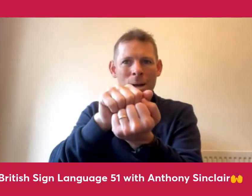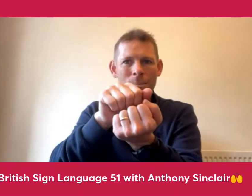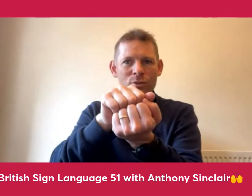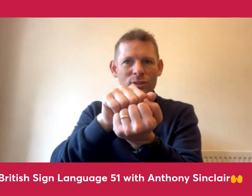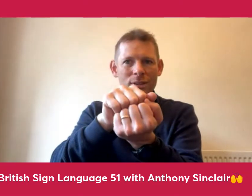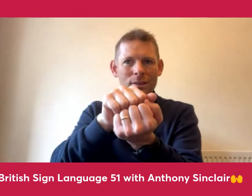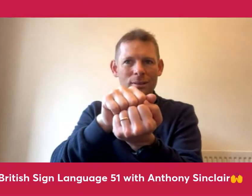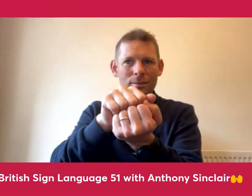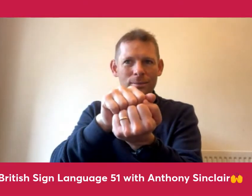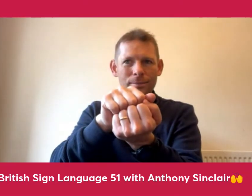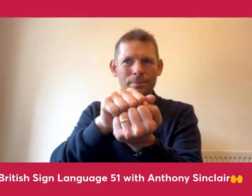memories,